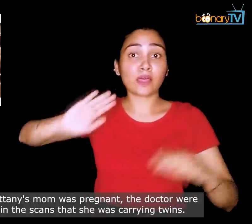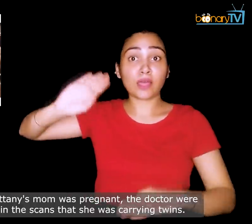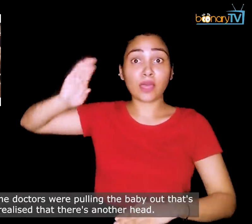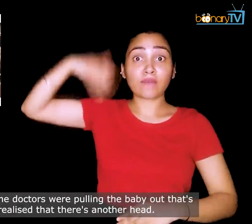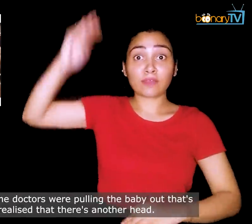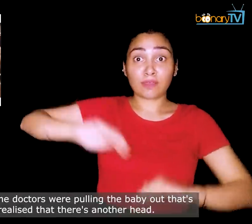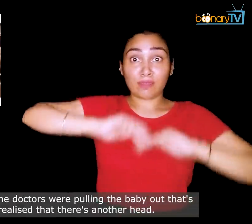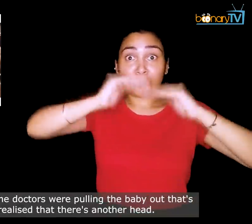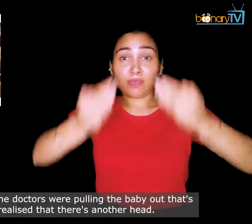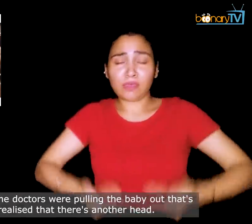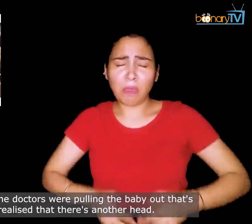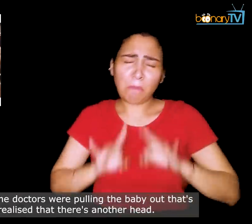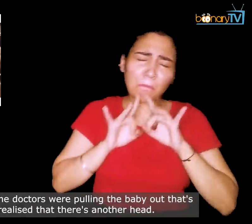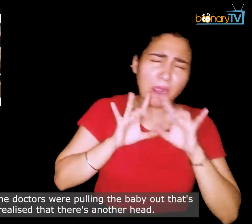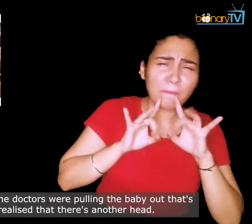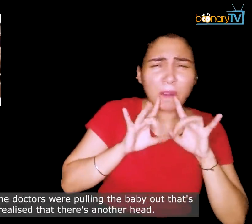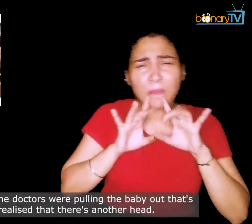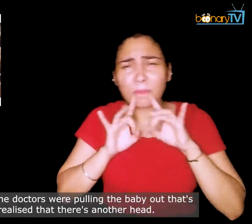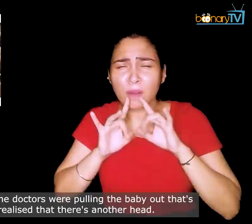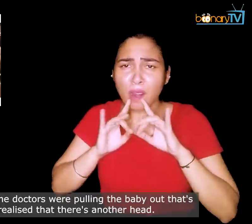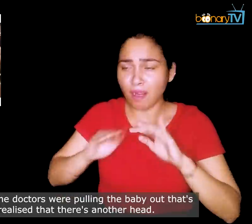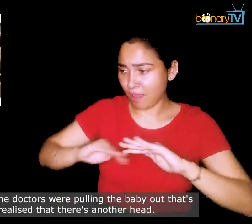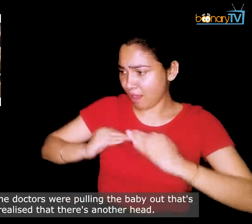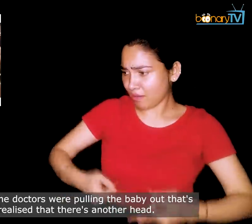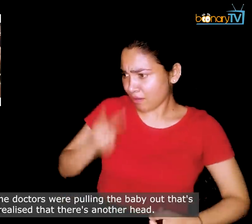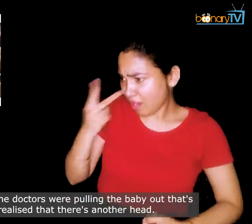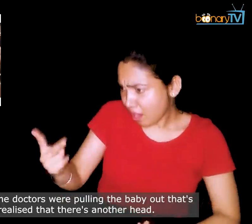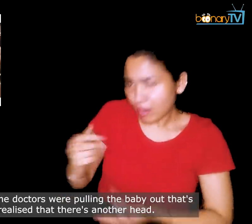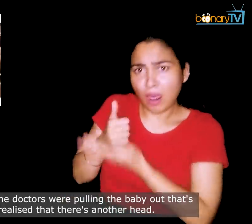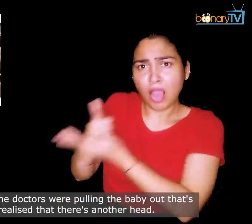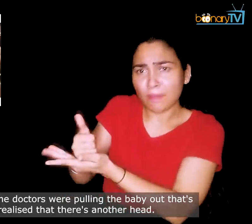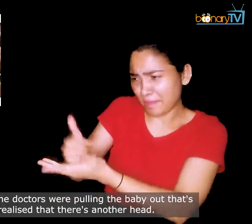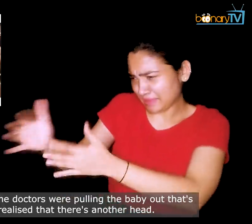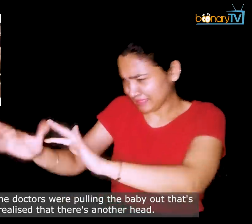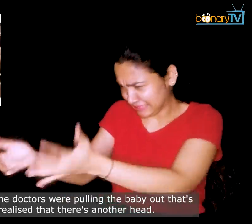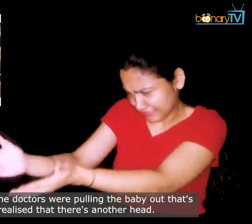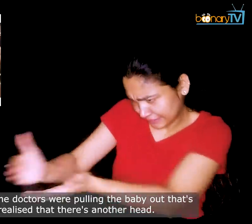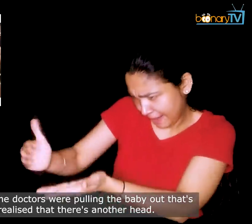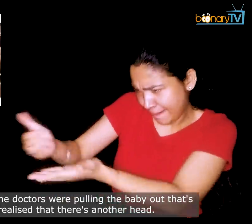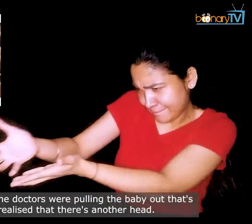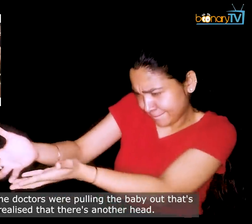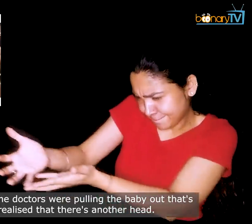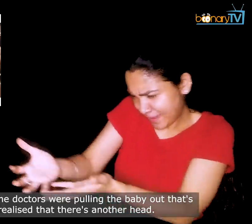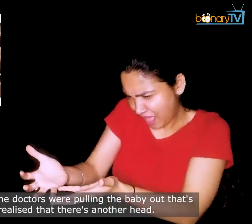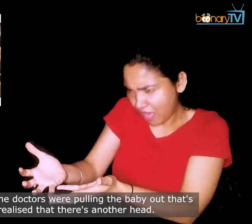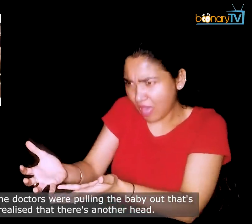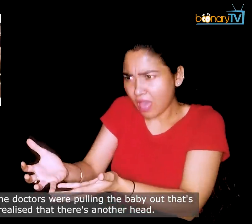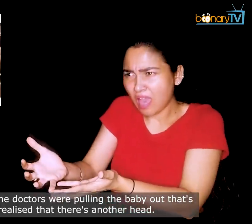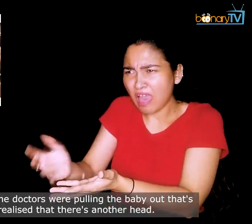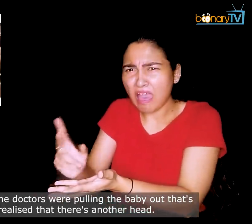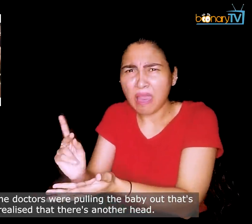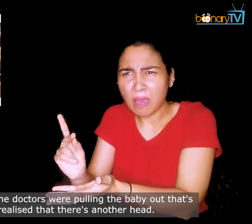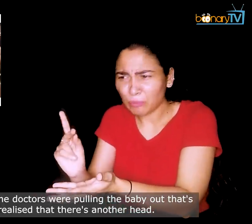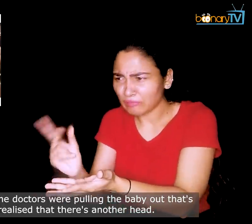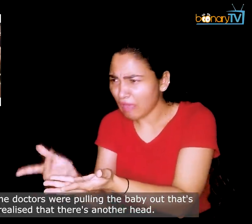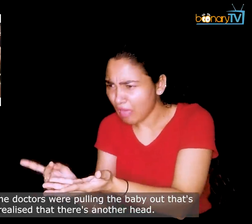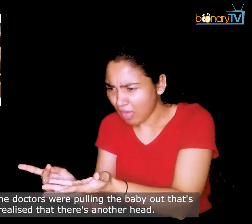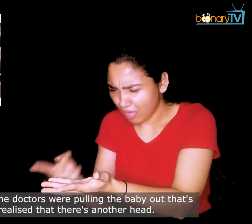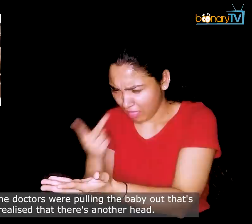During her labor, the doctors were pulling the baby out. That's when they realized that there's